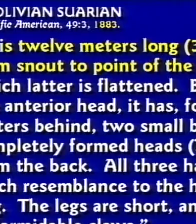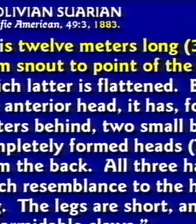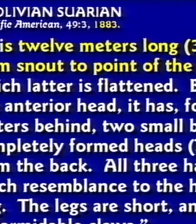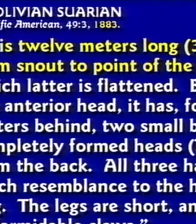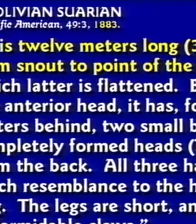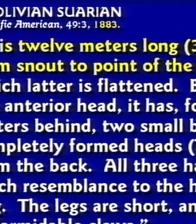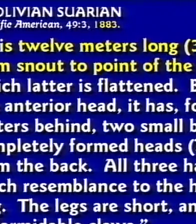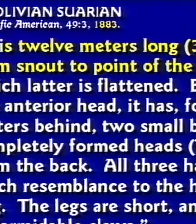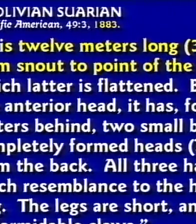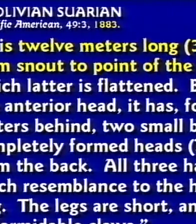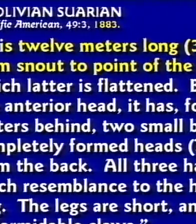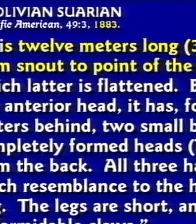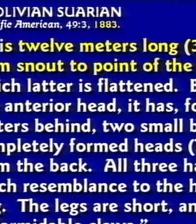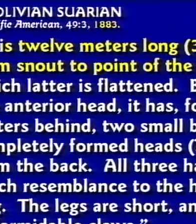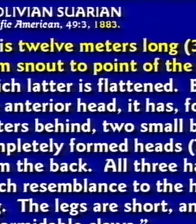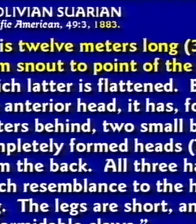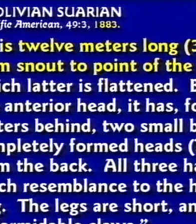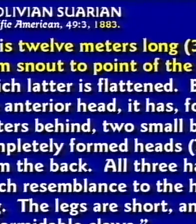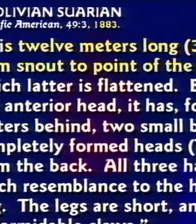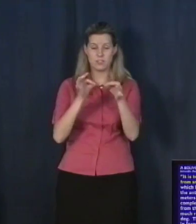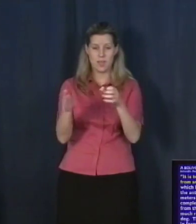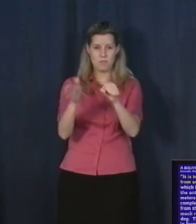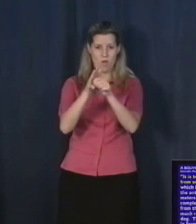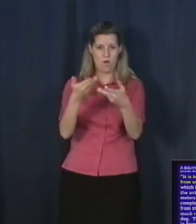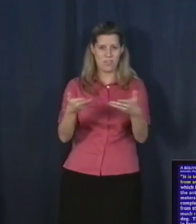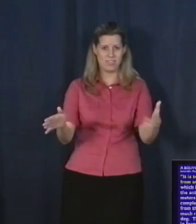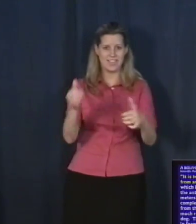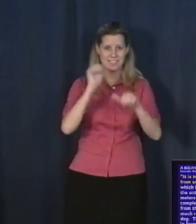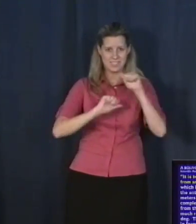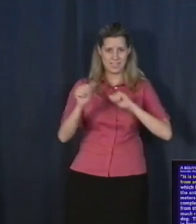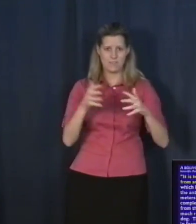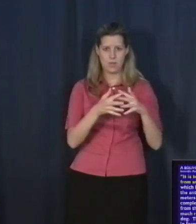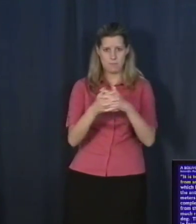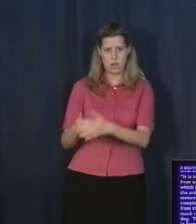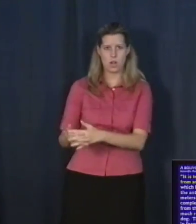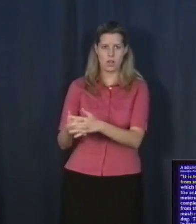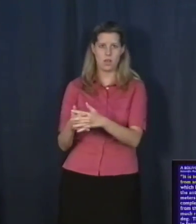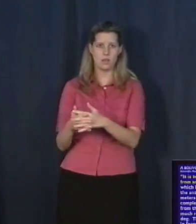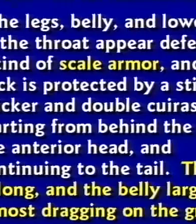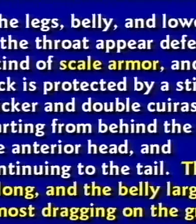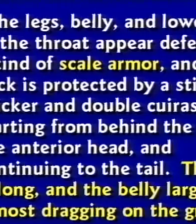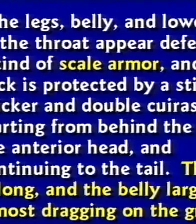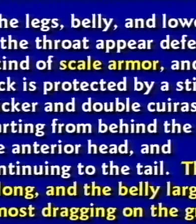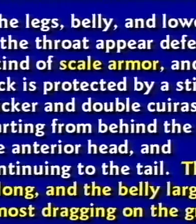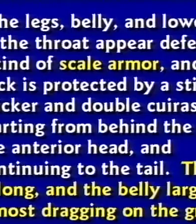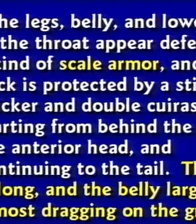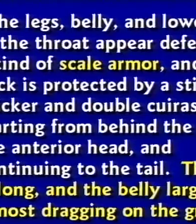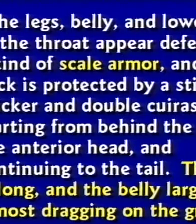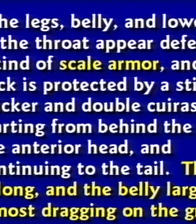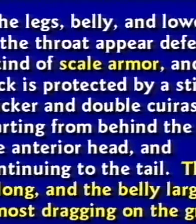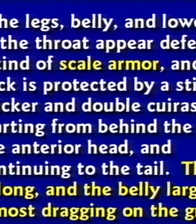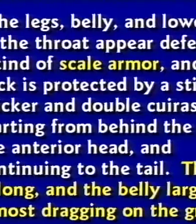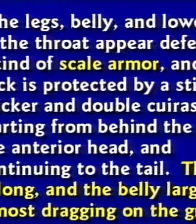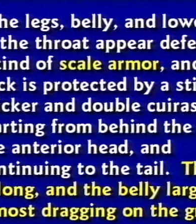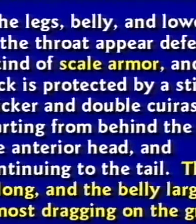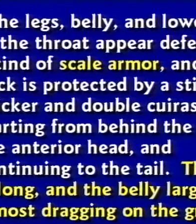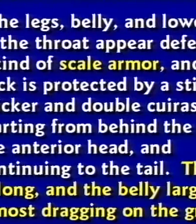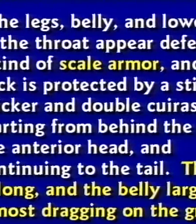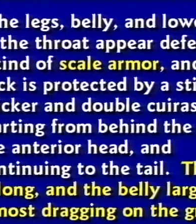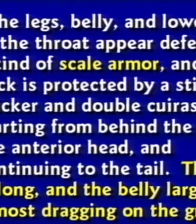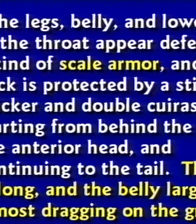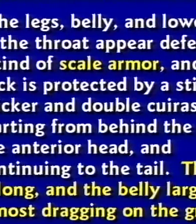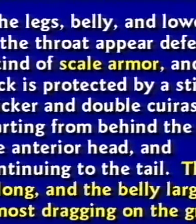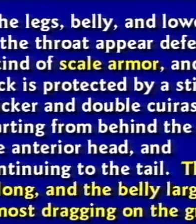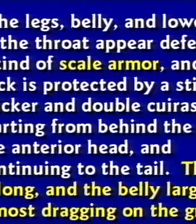snout to point of the tail. Describes the whole thing in Scientific American. The neck is long, the belly large, and almost dragging the